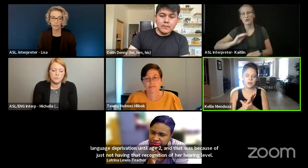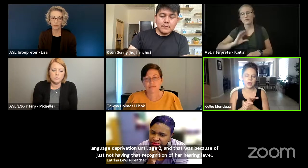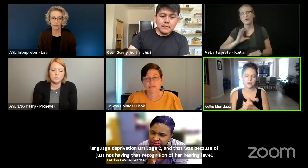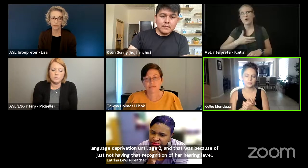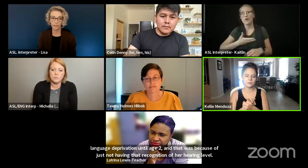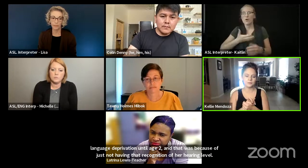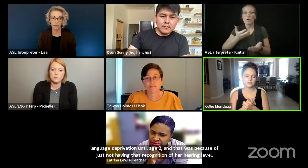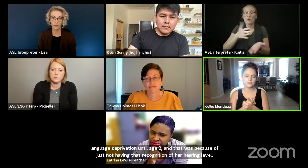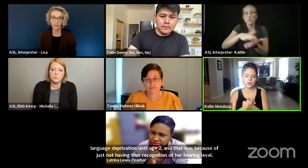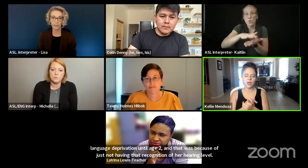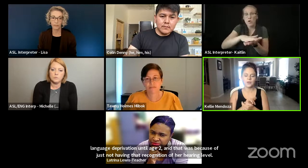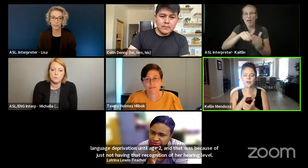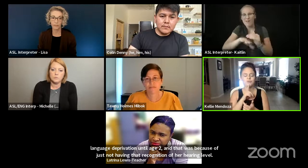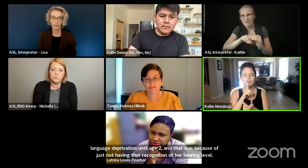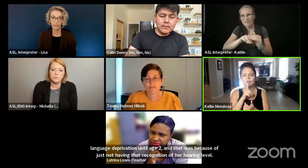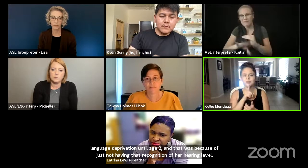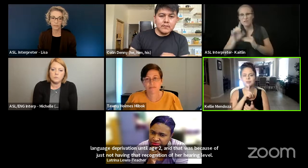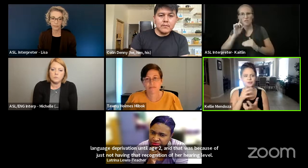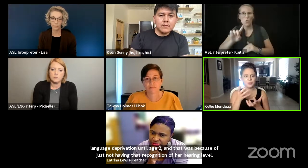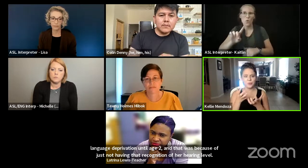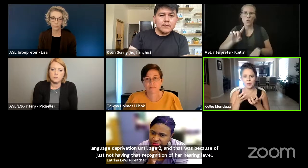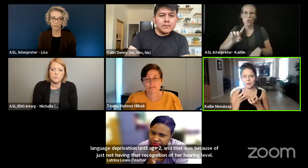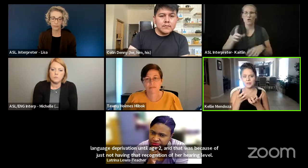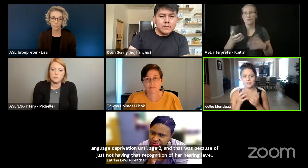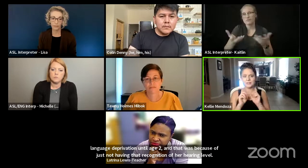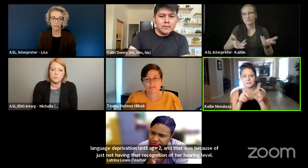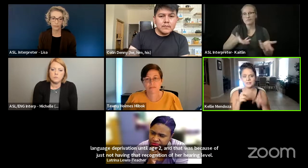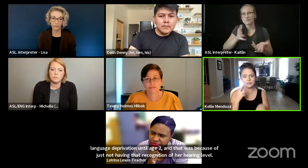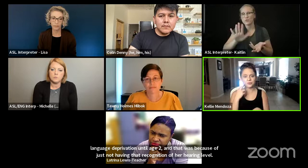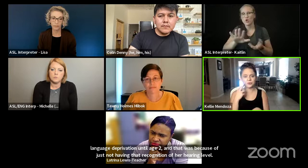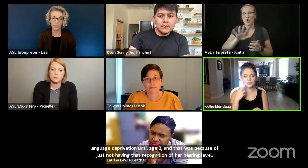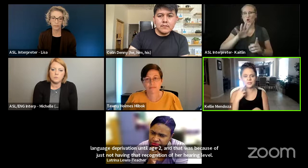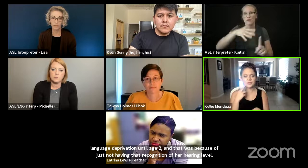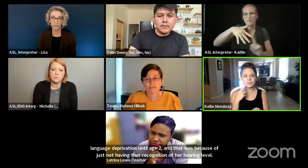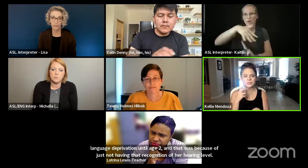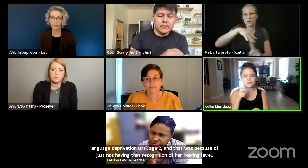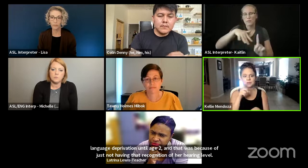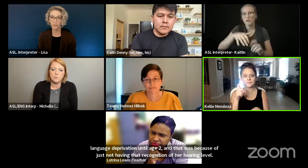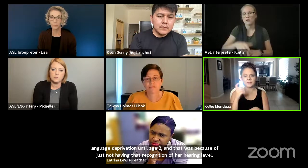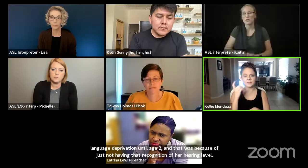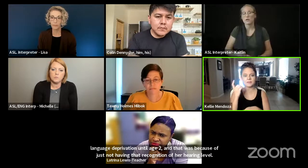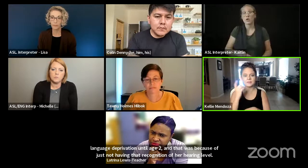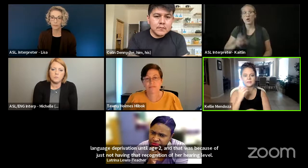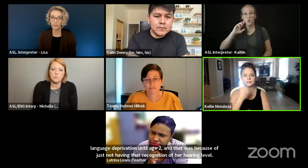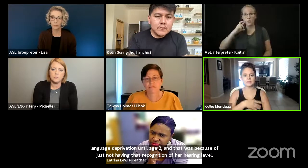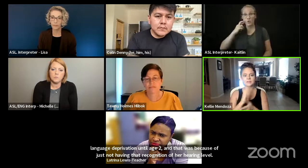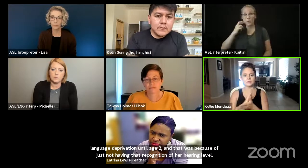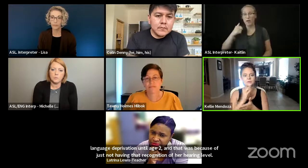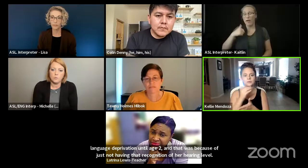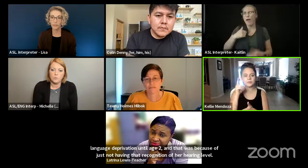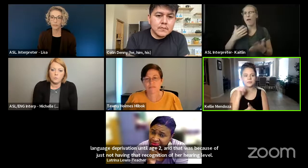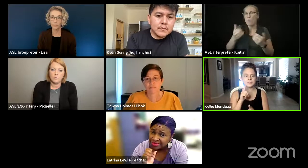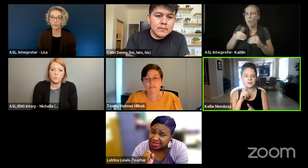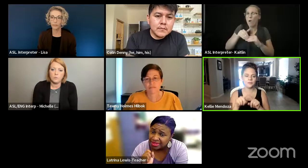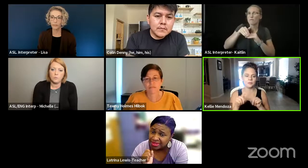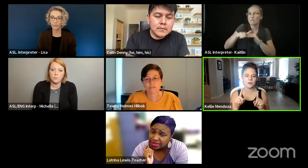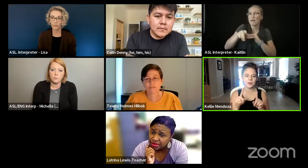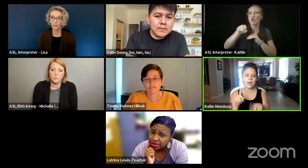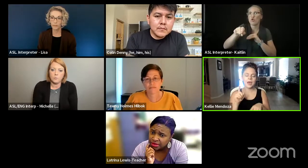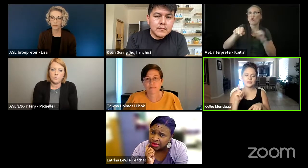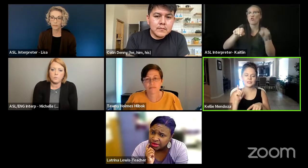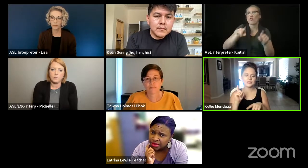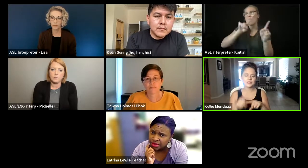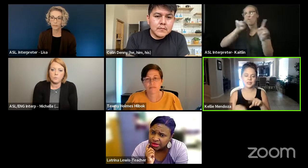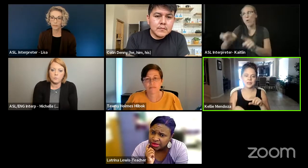schools. I really, really want to send Ruby to the Phoenix Day School for the Deaf,